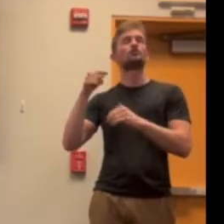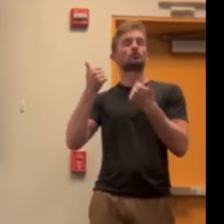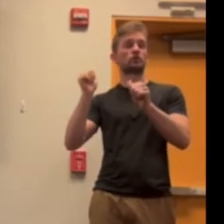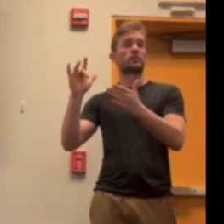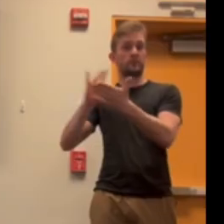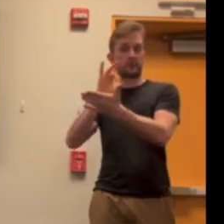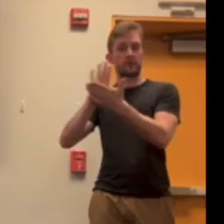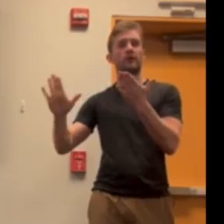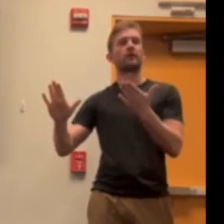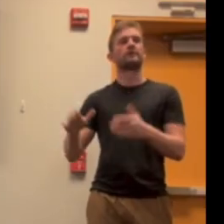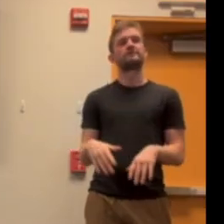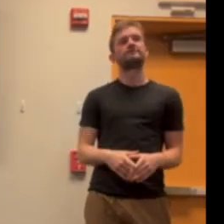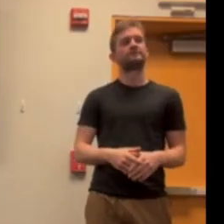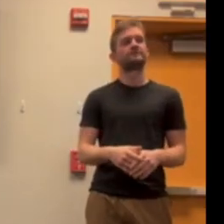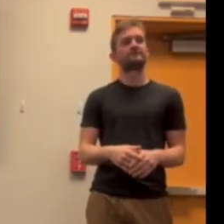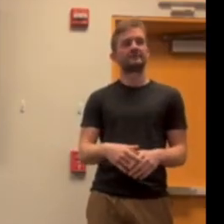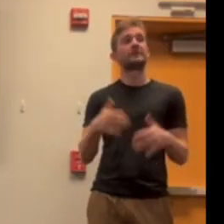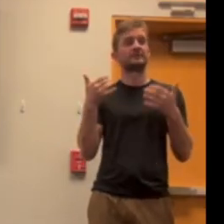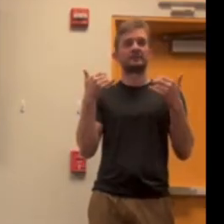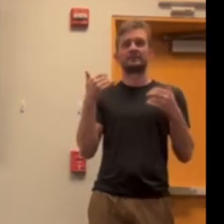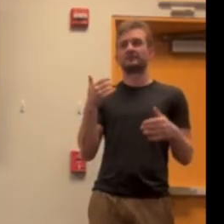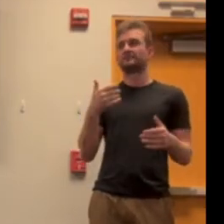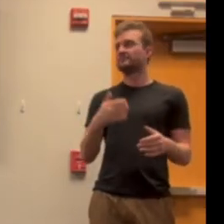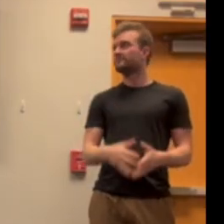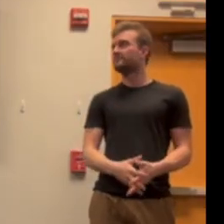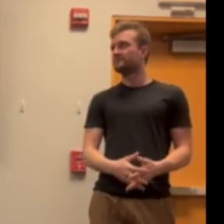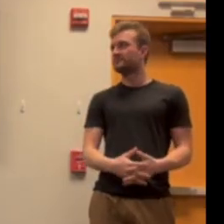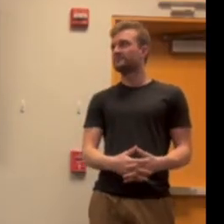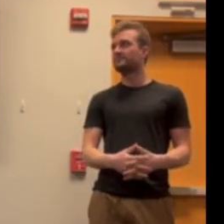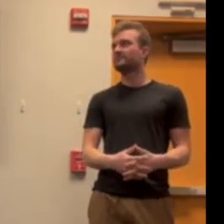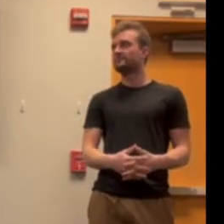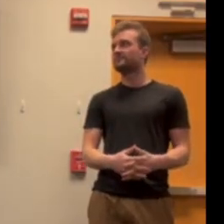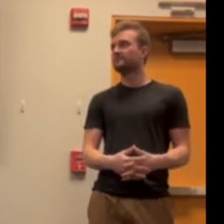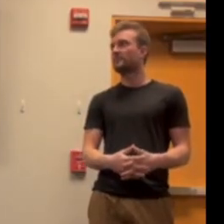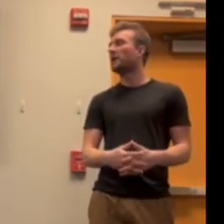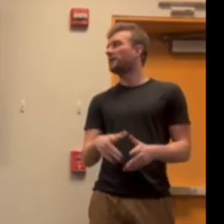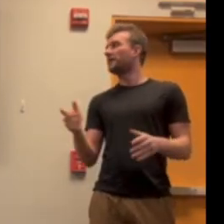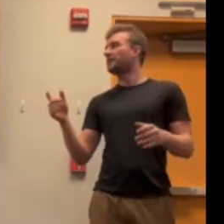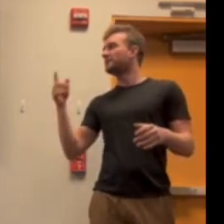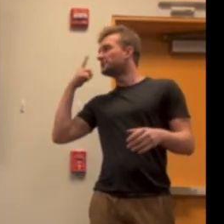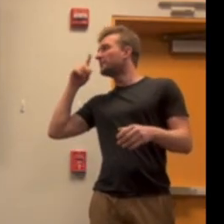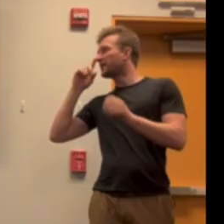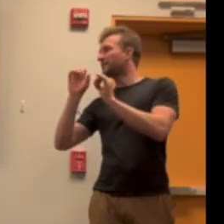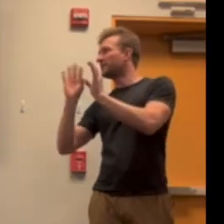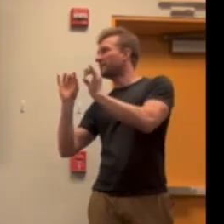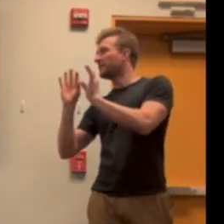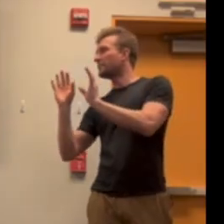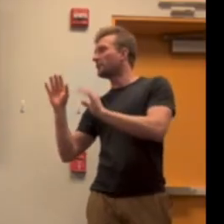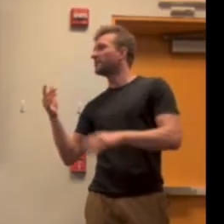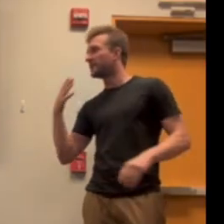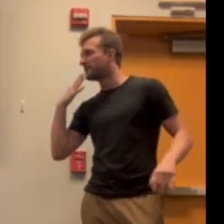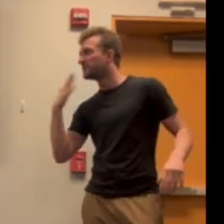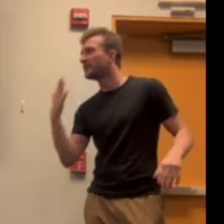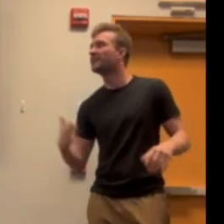you still want to use the card too. So once a month, buy something. That should be. Do you mind clarifying that point? Thank you. Yeah.